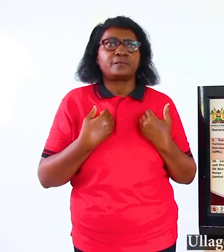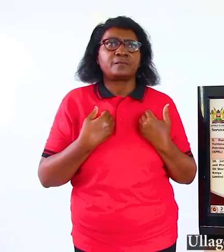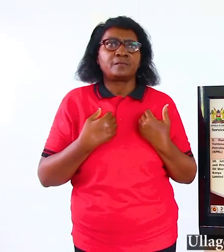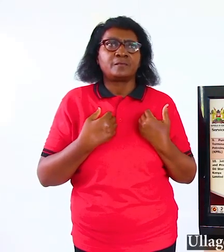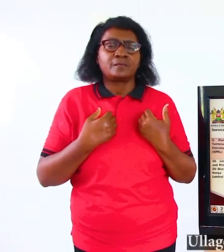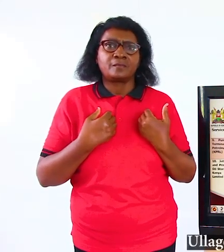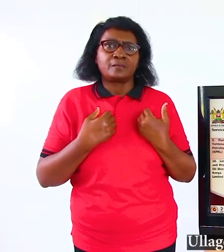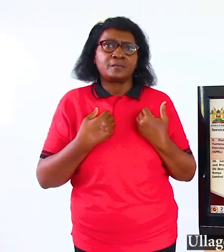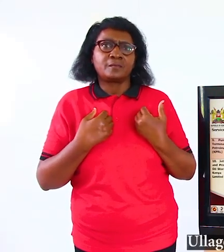Allege report.